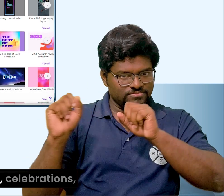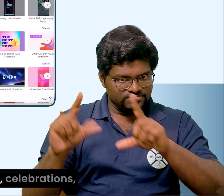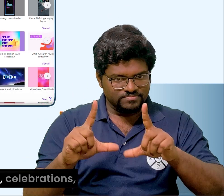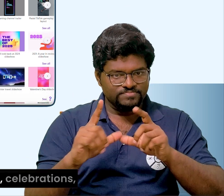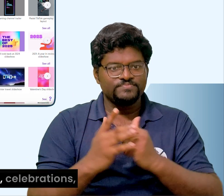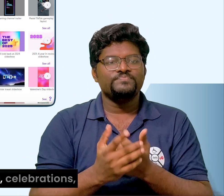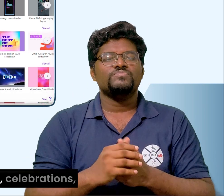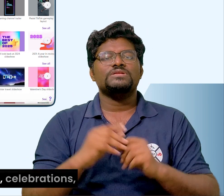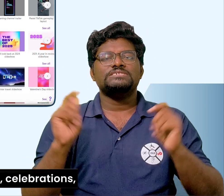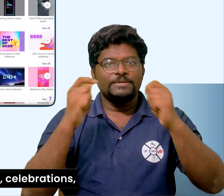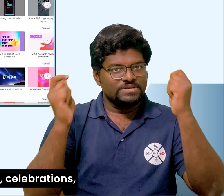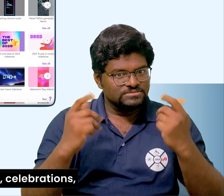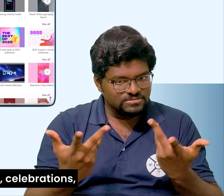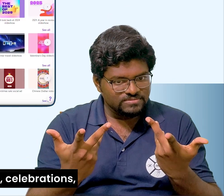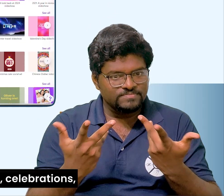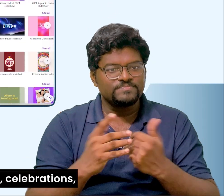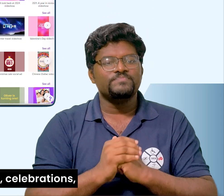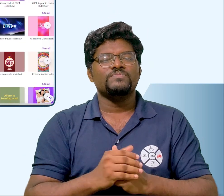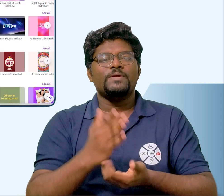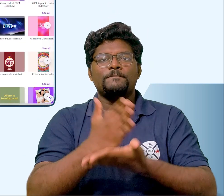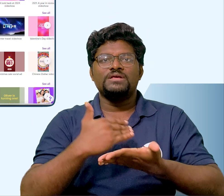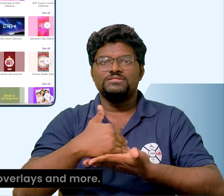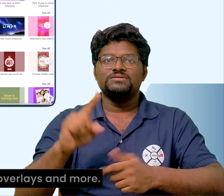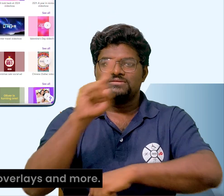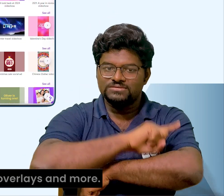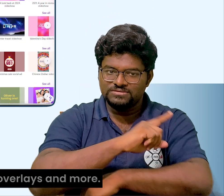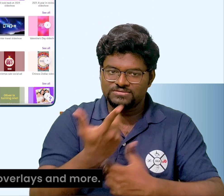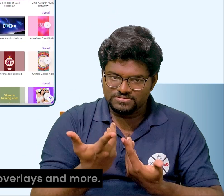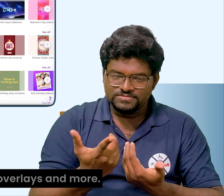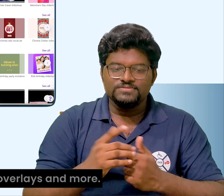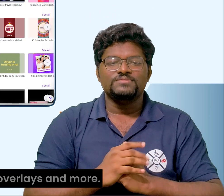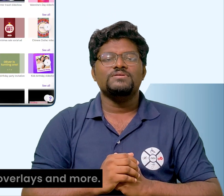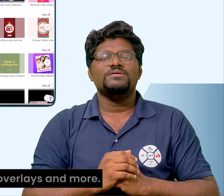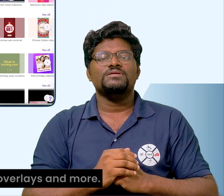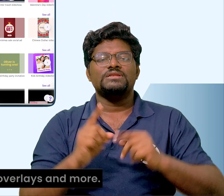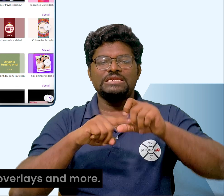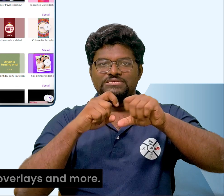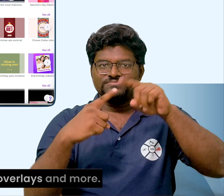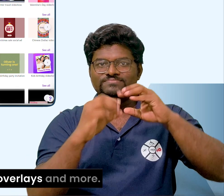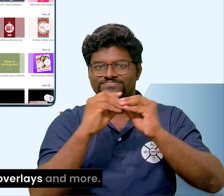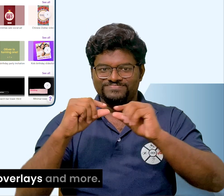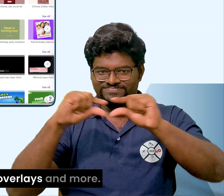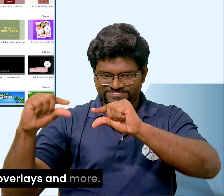Slideshows, Celebrations, Birthdays, Text overlays, and